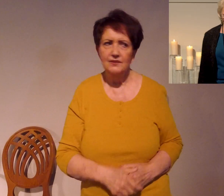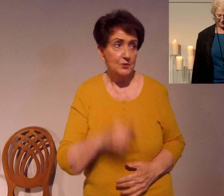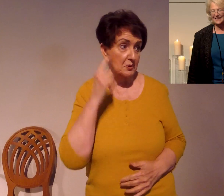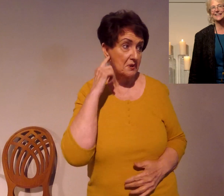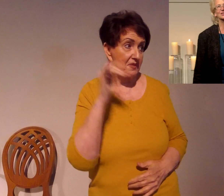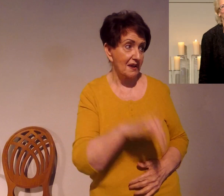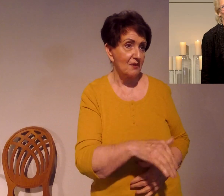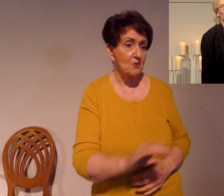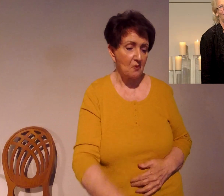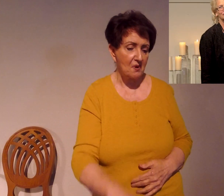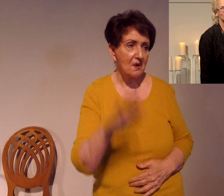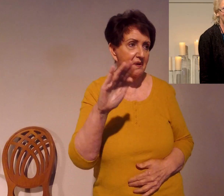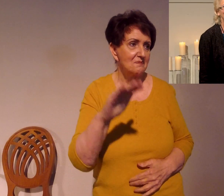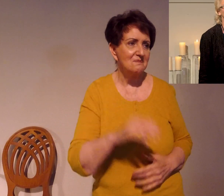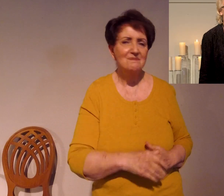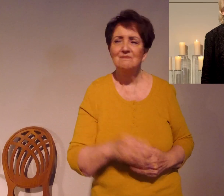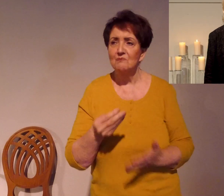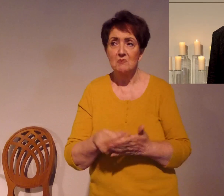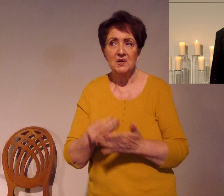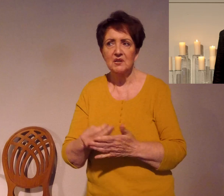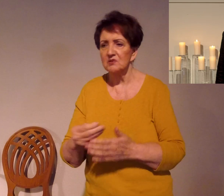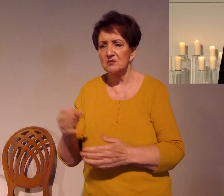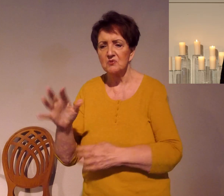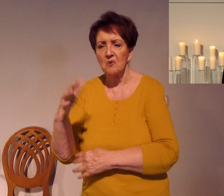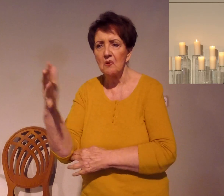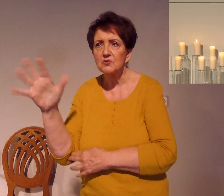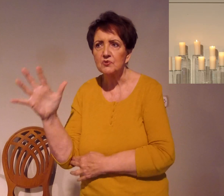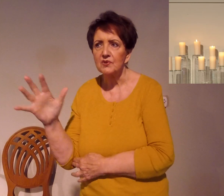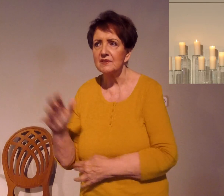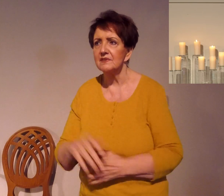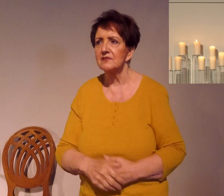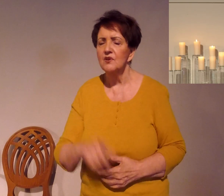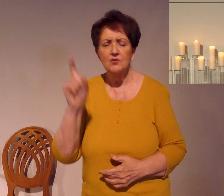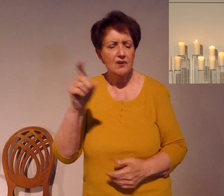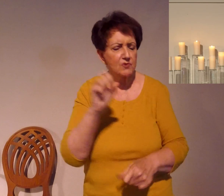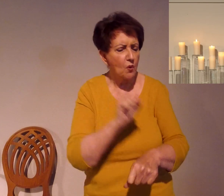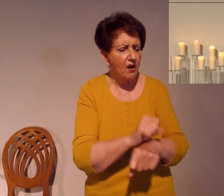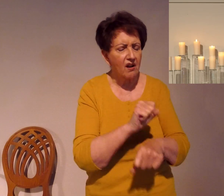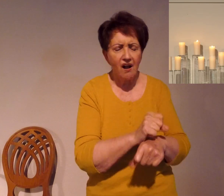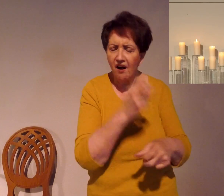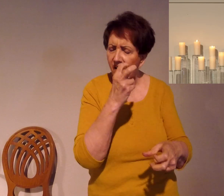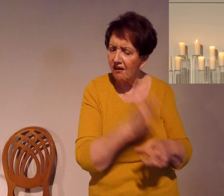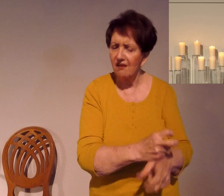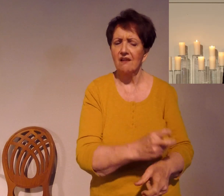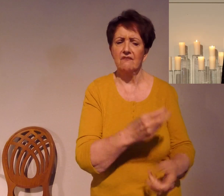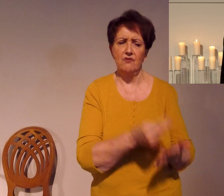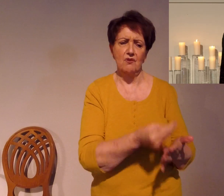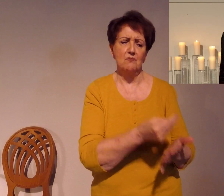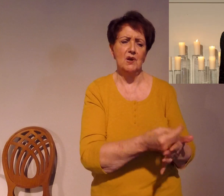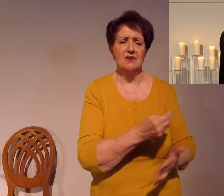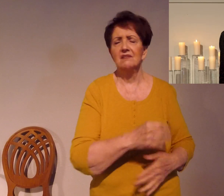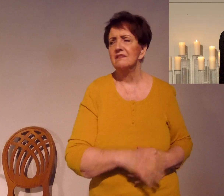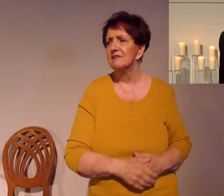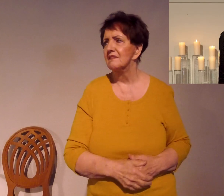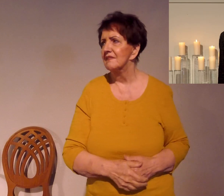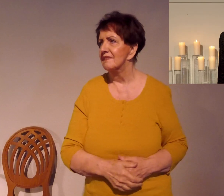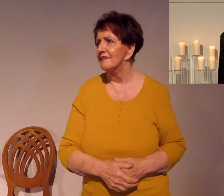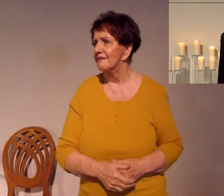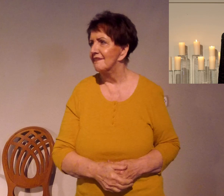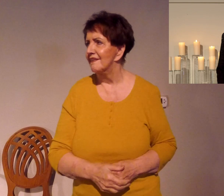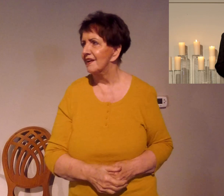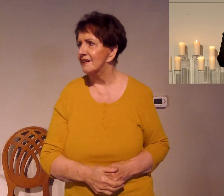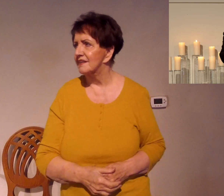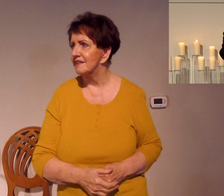up? Money doesn't grow on trees. You have to work hard for your money. And these are